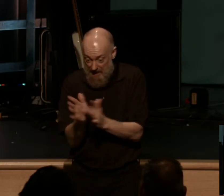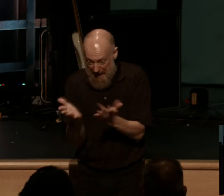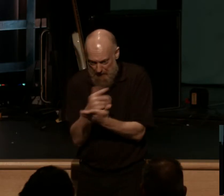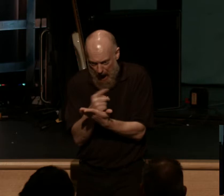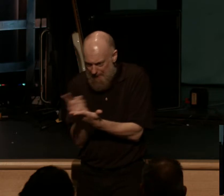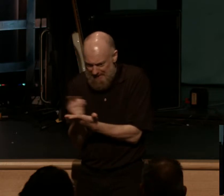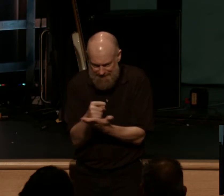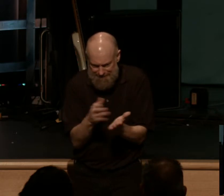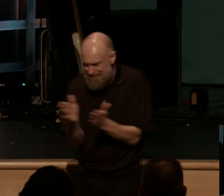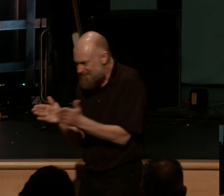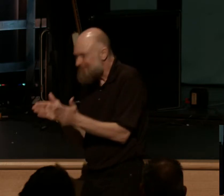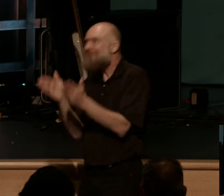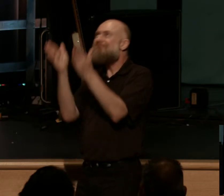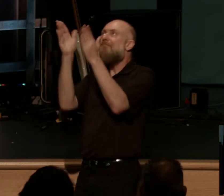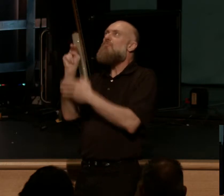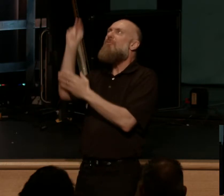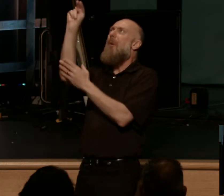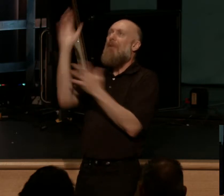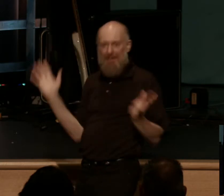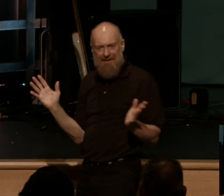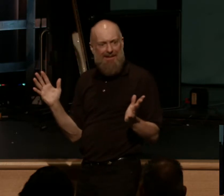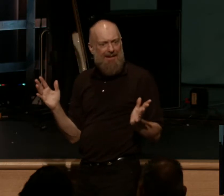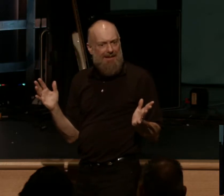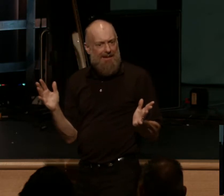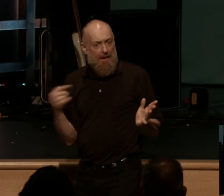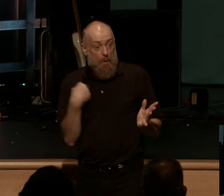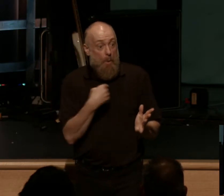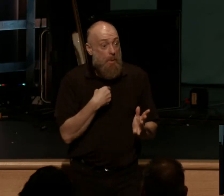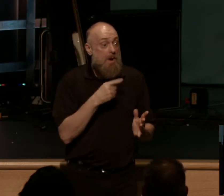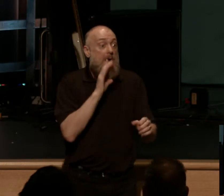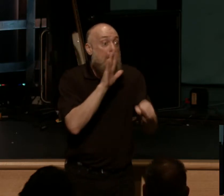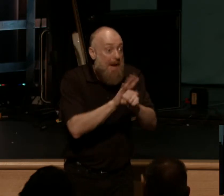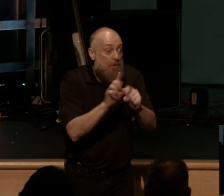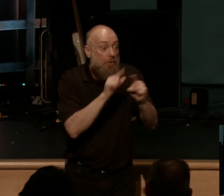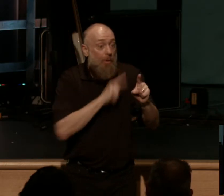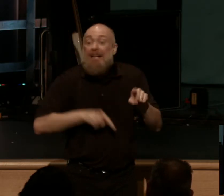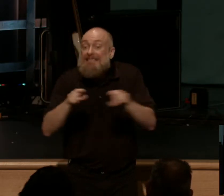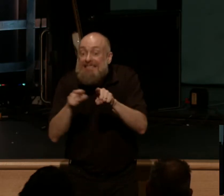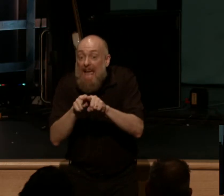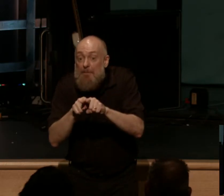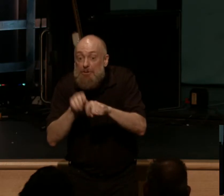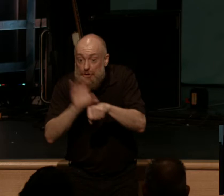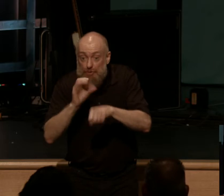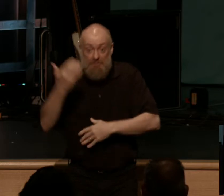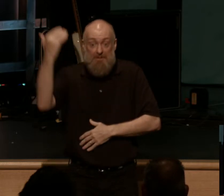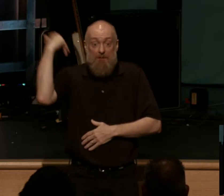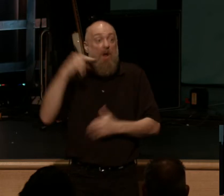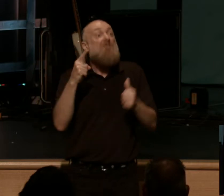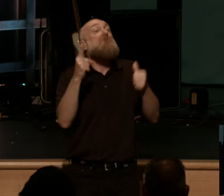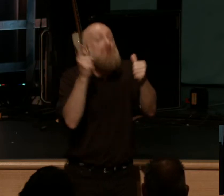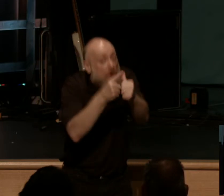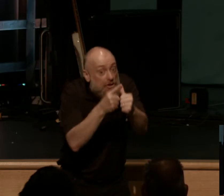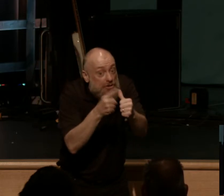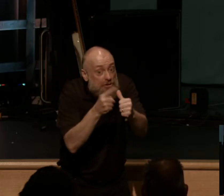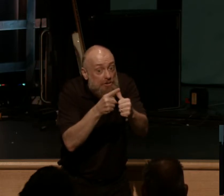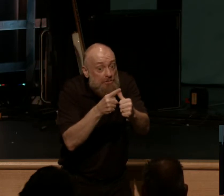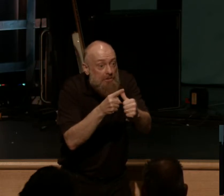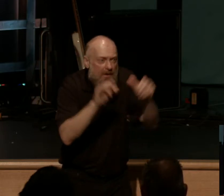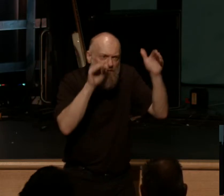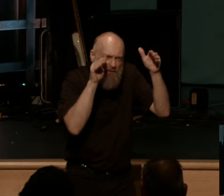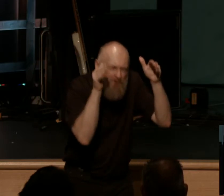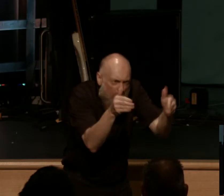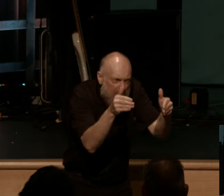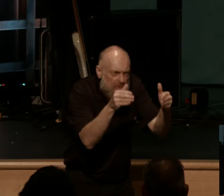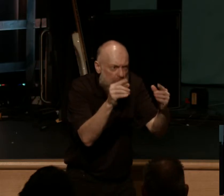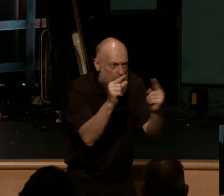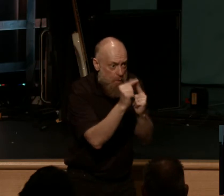go. And we're committed to doing that, and we're committed for the Lord, just like the early church set out to say, the first thing that happens. And why? Because every